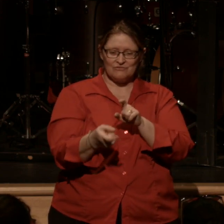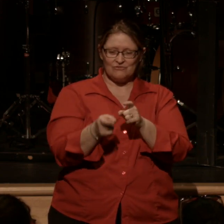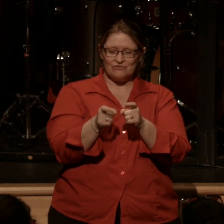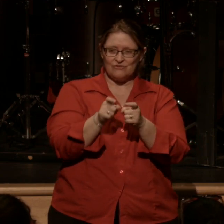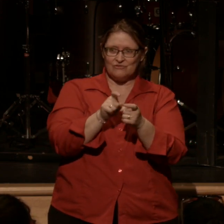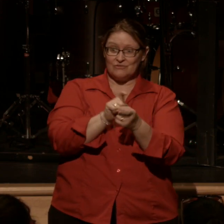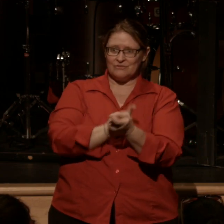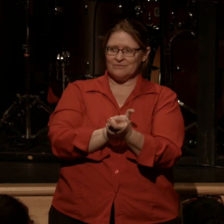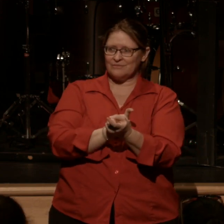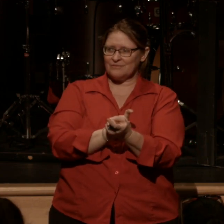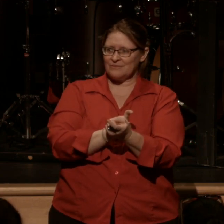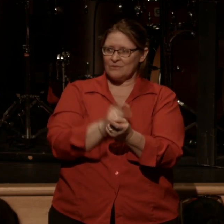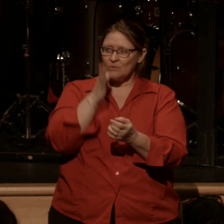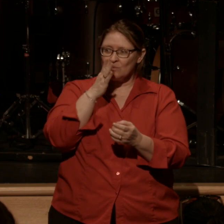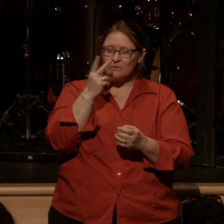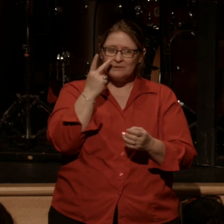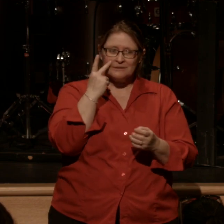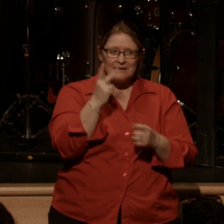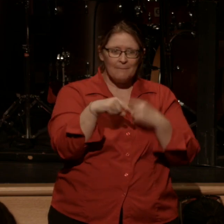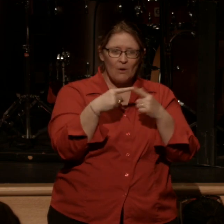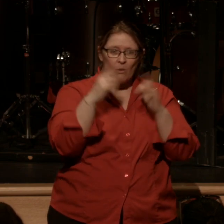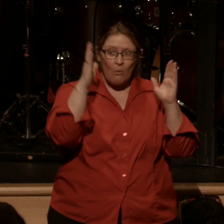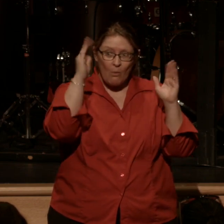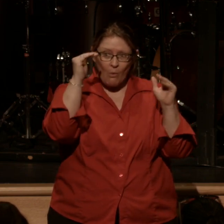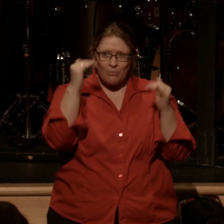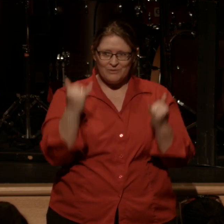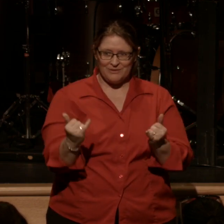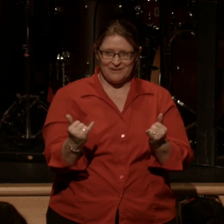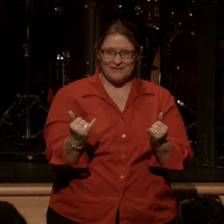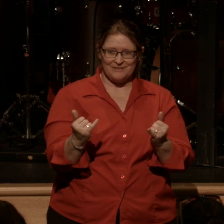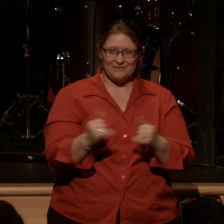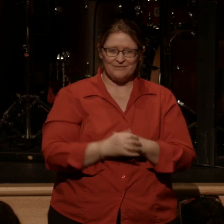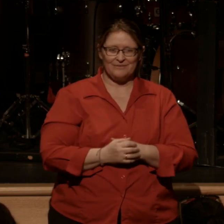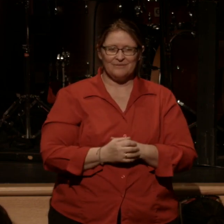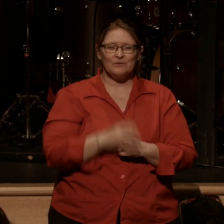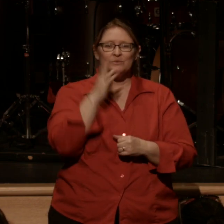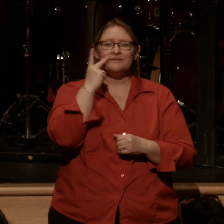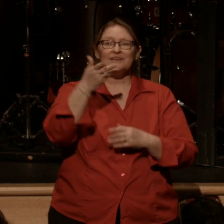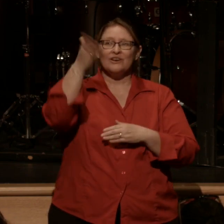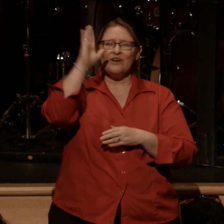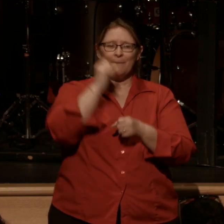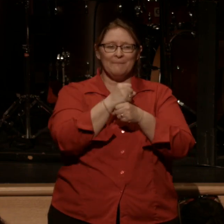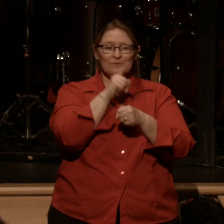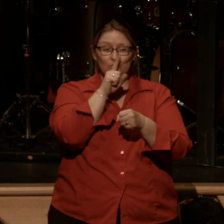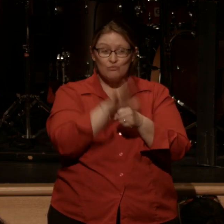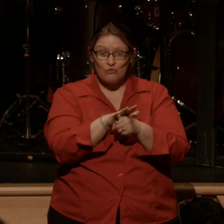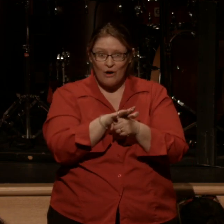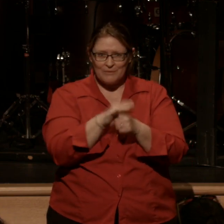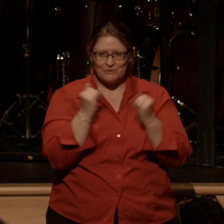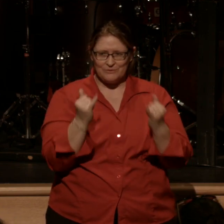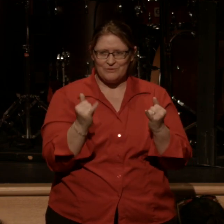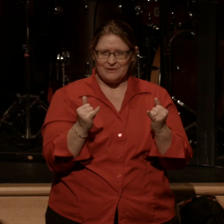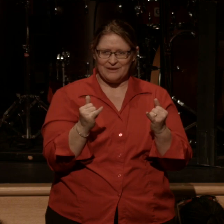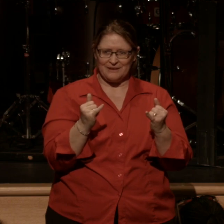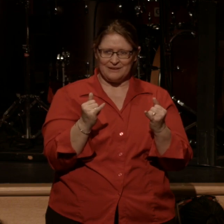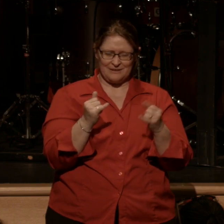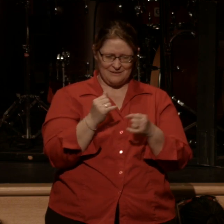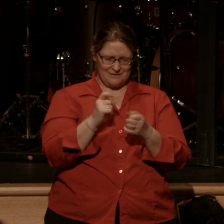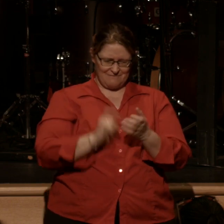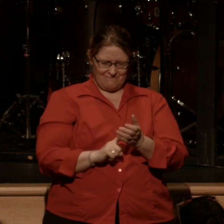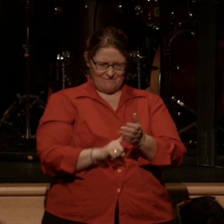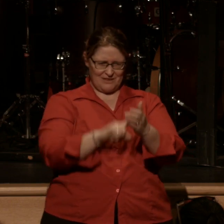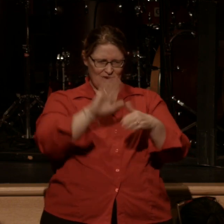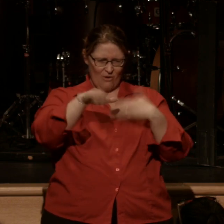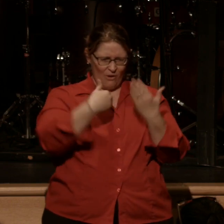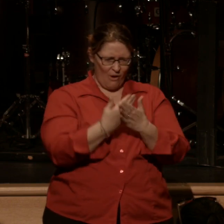turn. And we're going to hear about hope today. We're going to see God make promises today to restore all